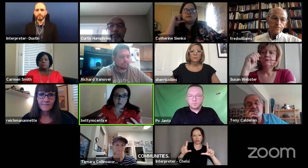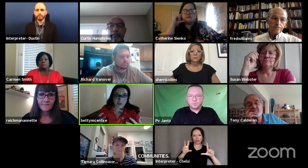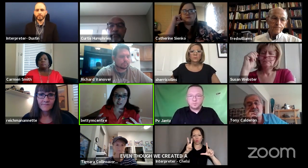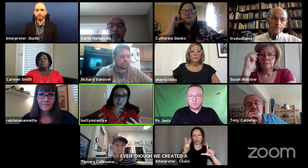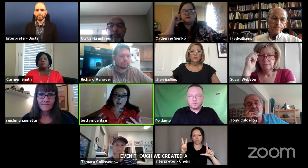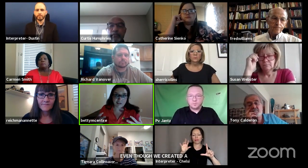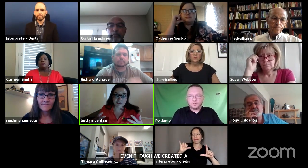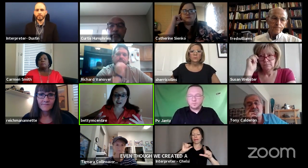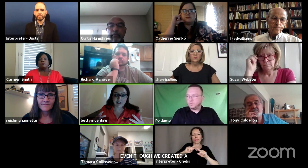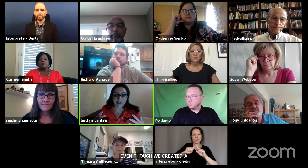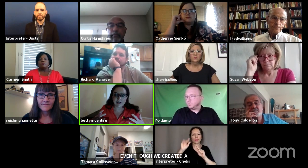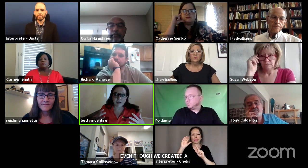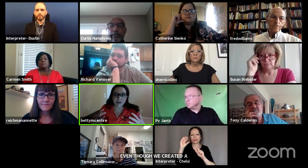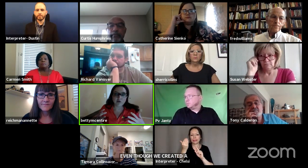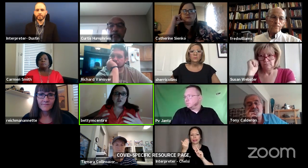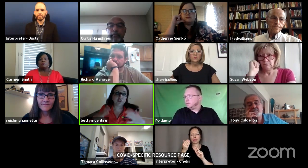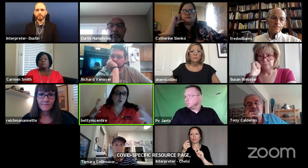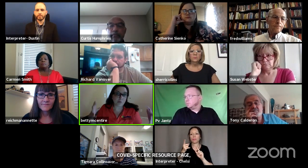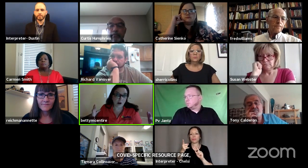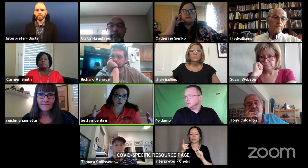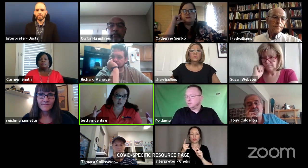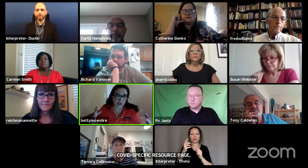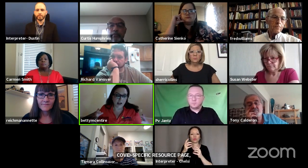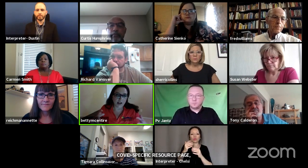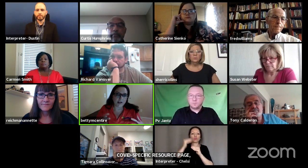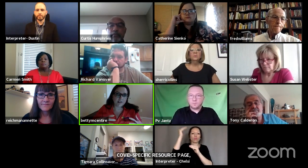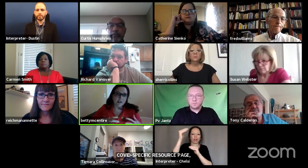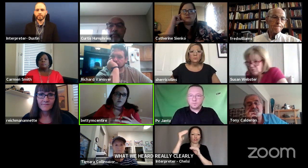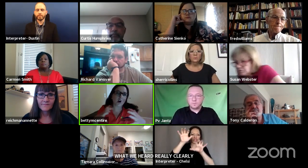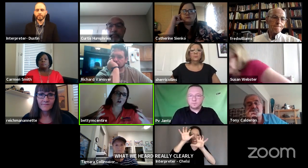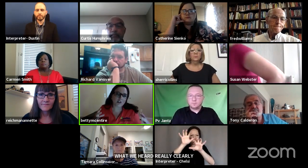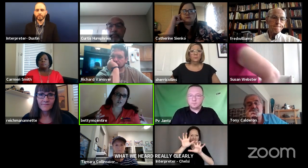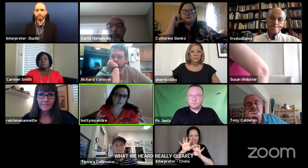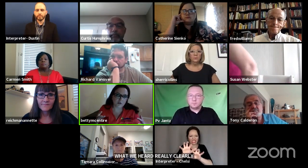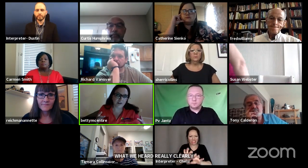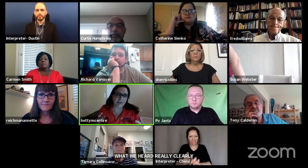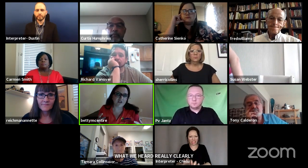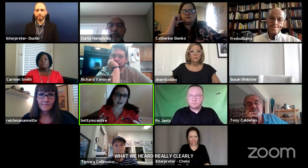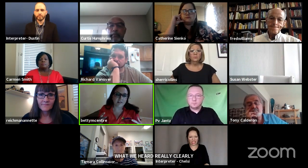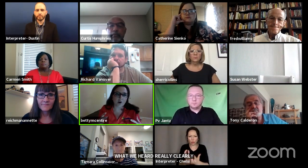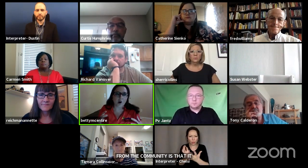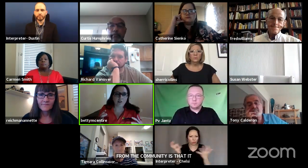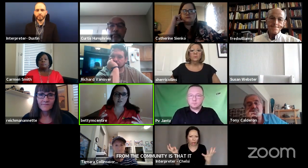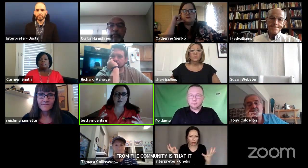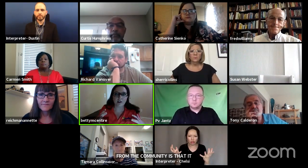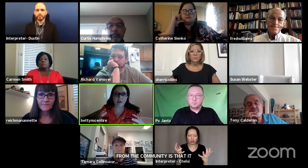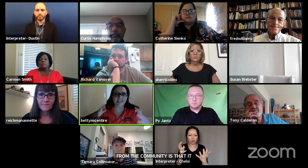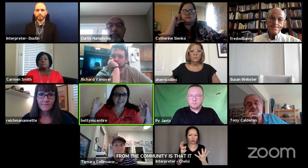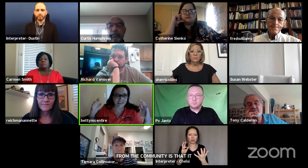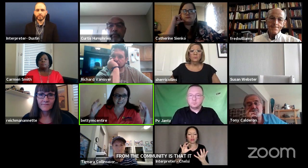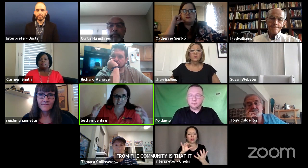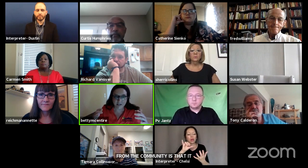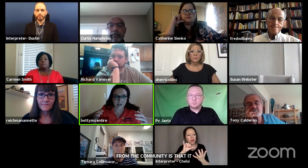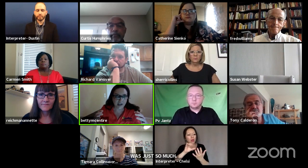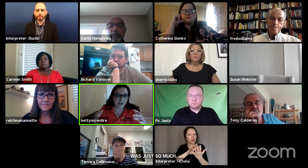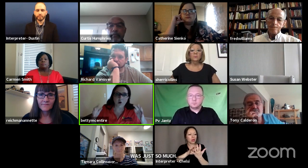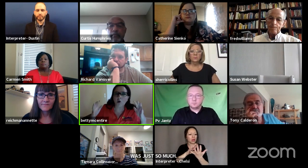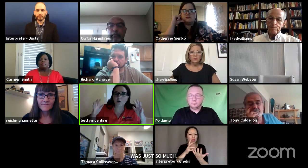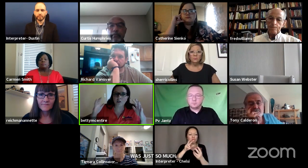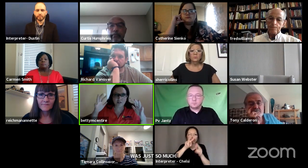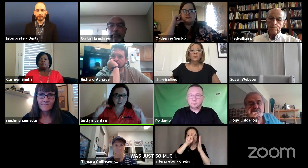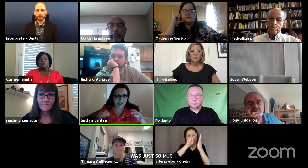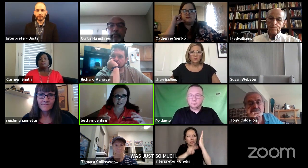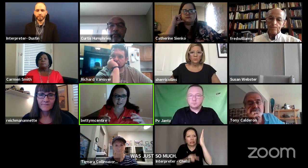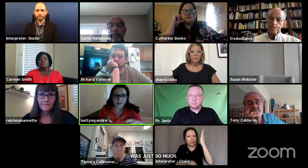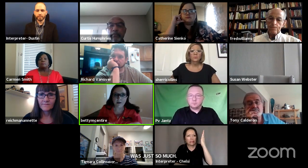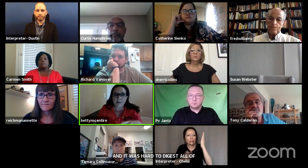the community is that it was just so much. And it was hard to digest all of the text and all